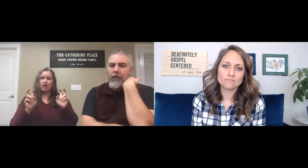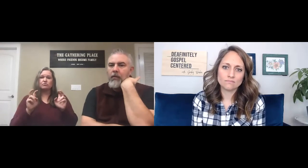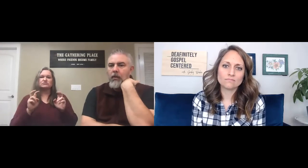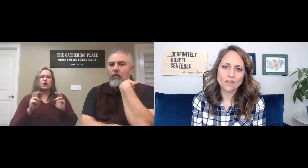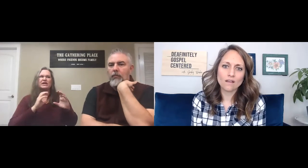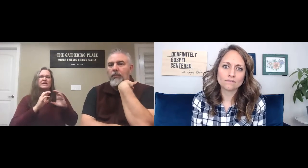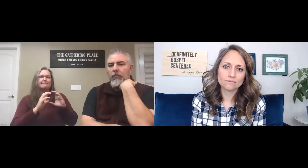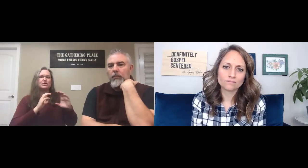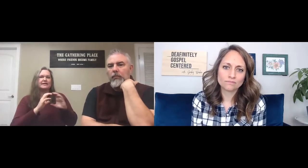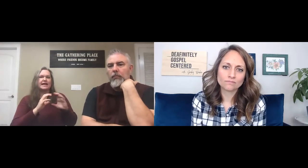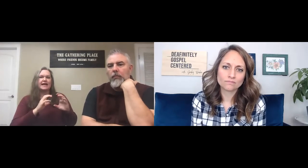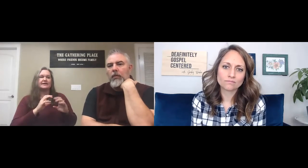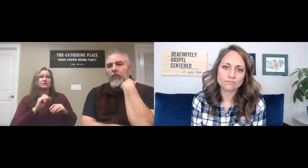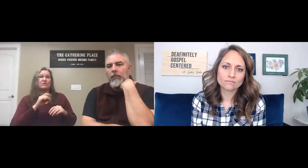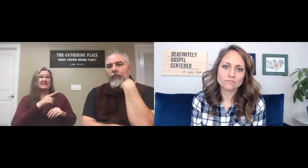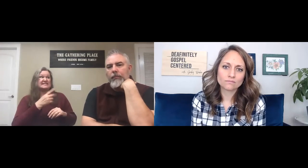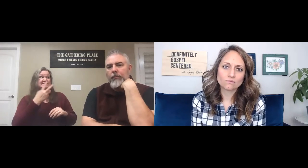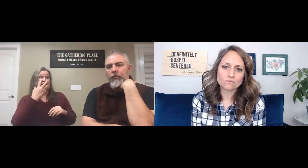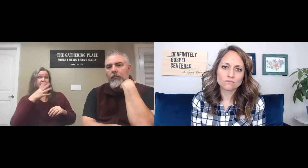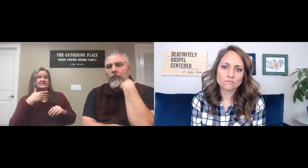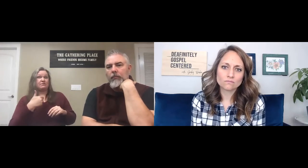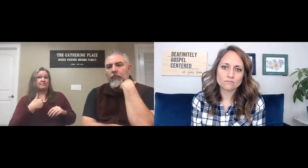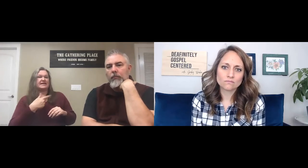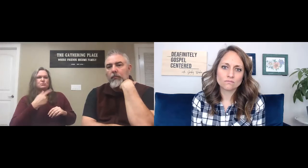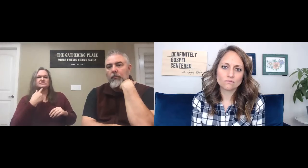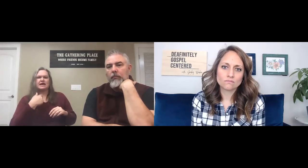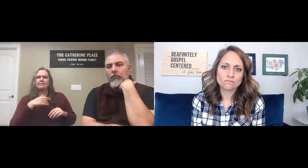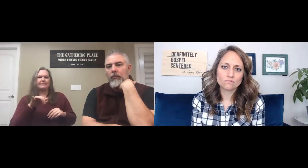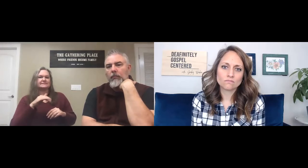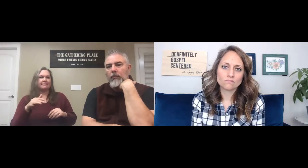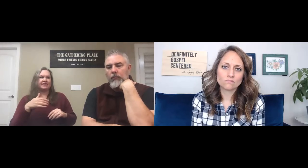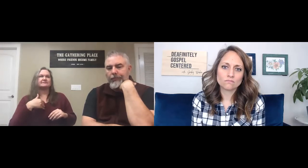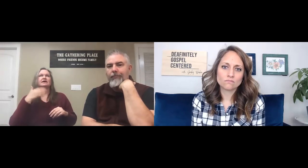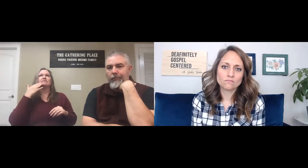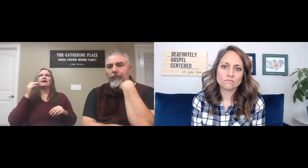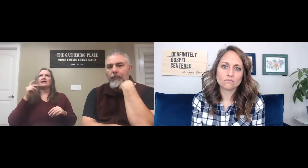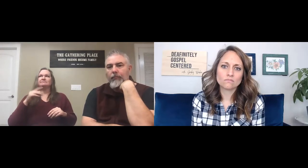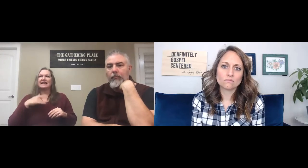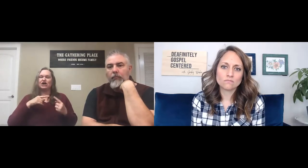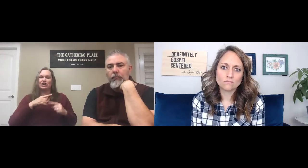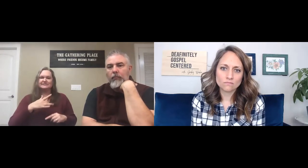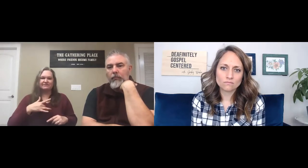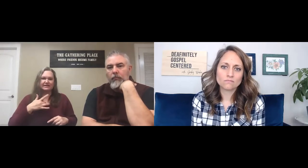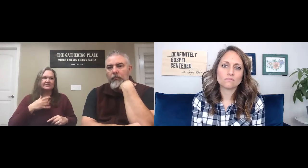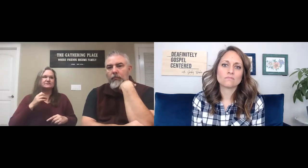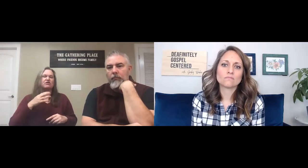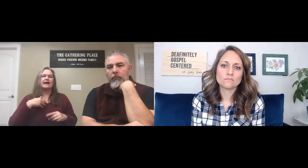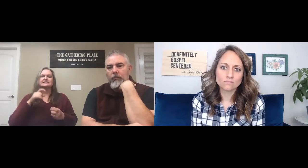know? Communicate. If he's upset with me, he'll tell me the same thing. You know, if I